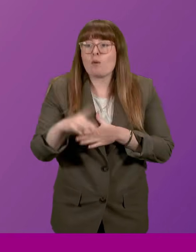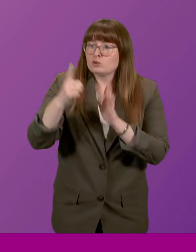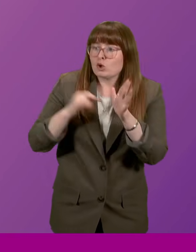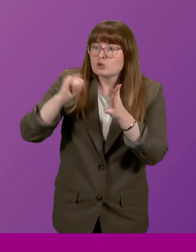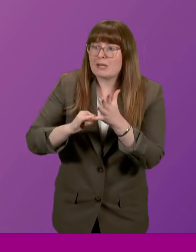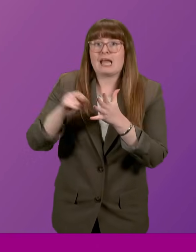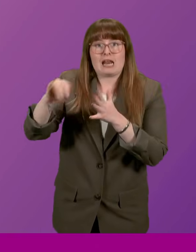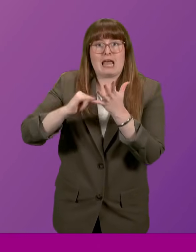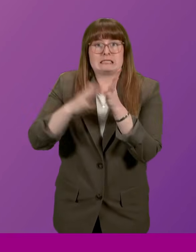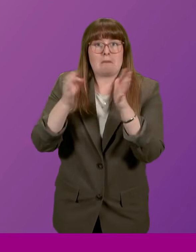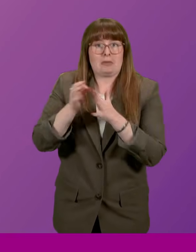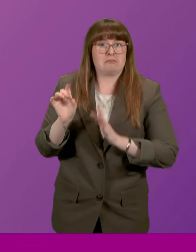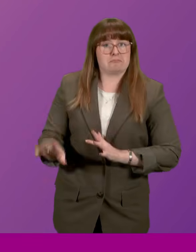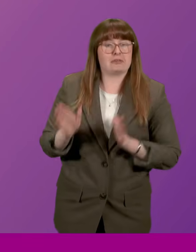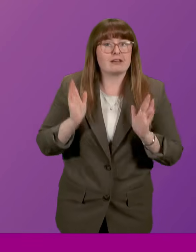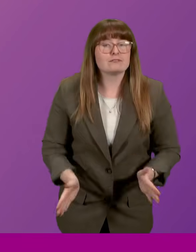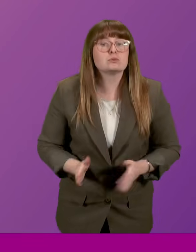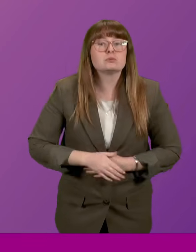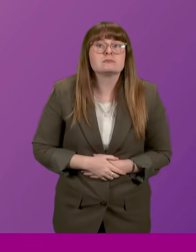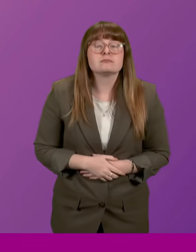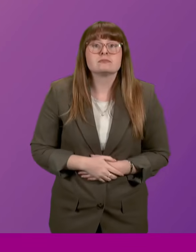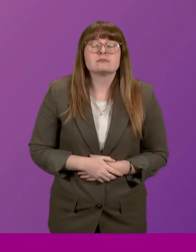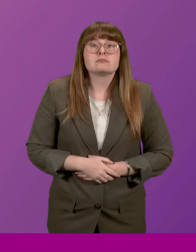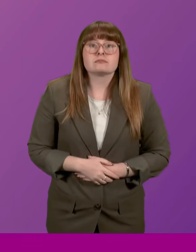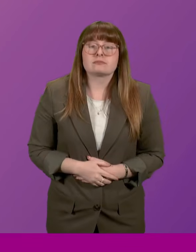the SNP. First Minister.